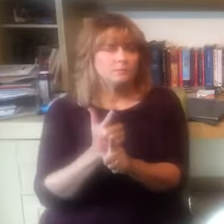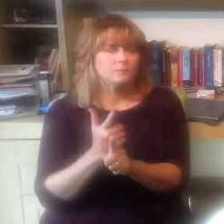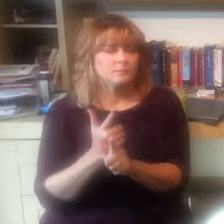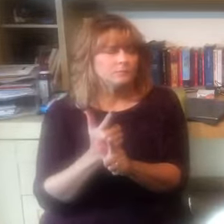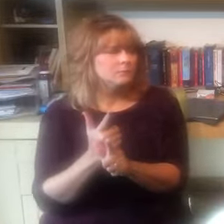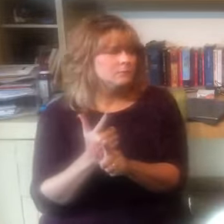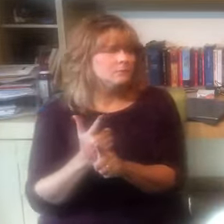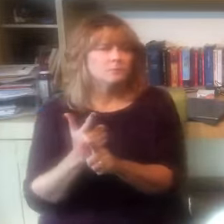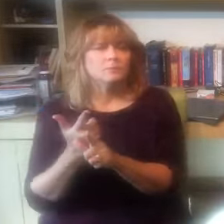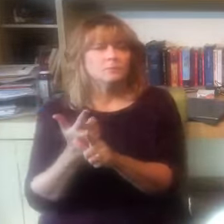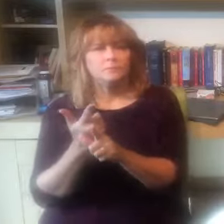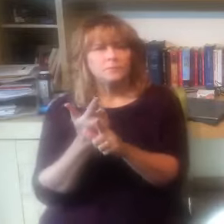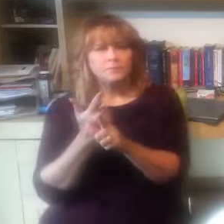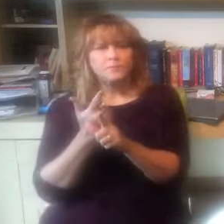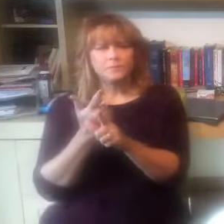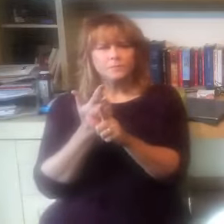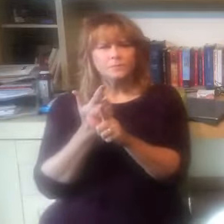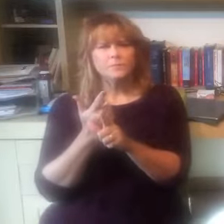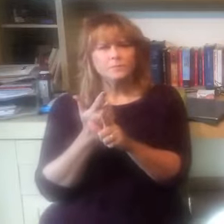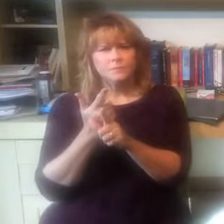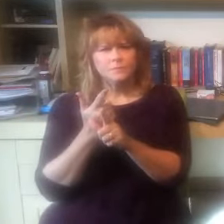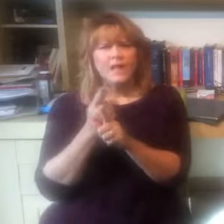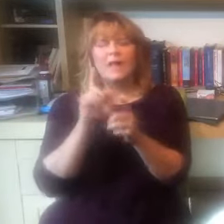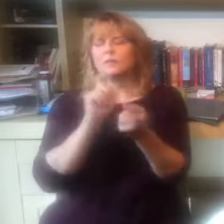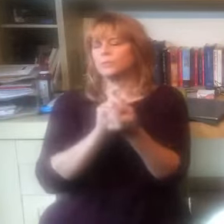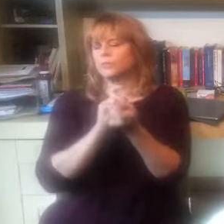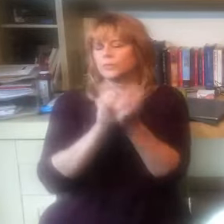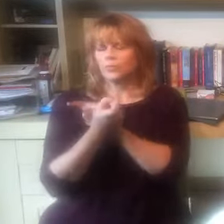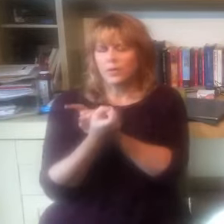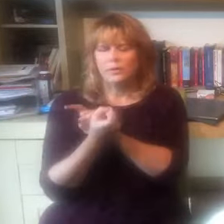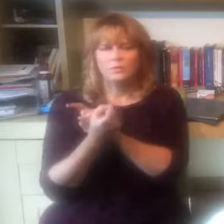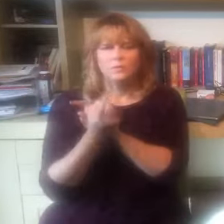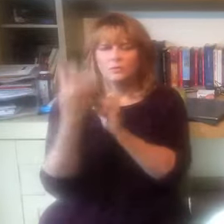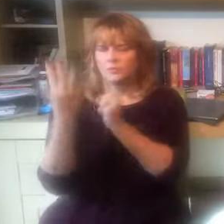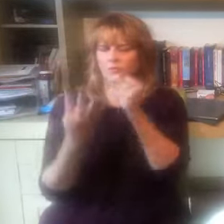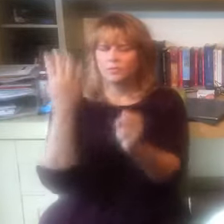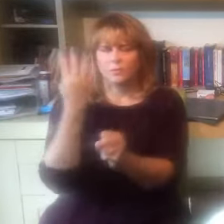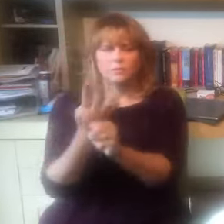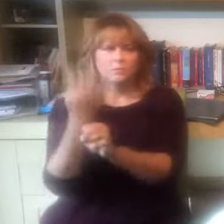that he was transformed 4 years ago.